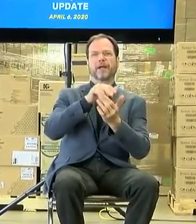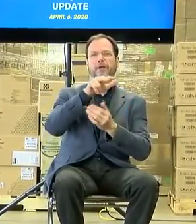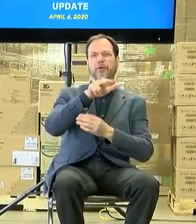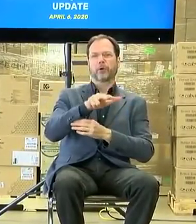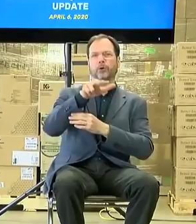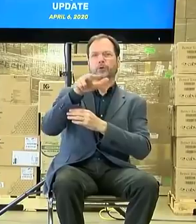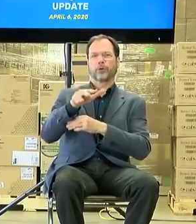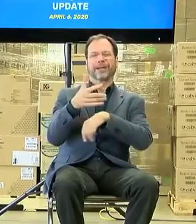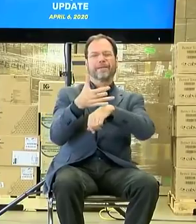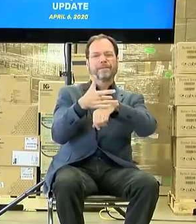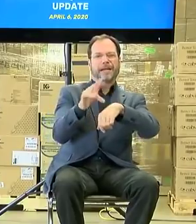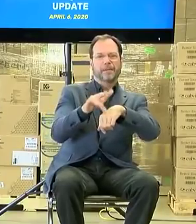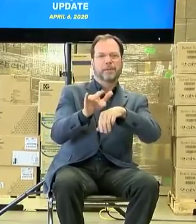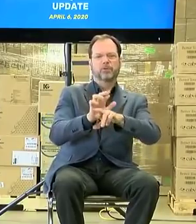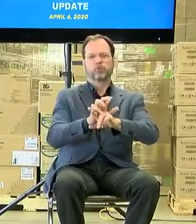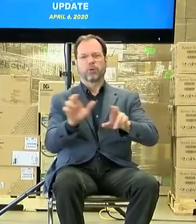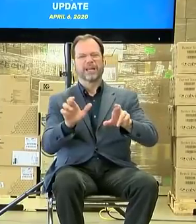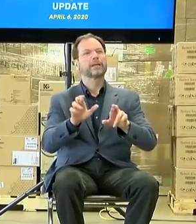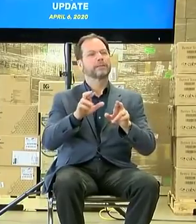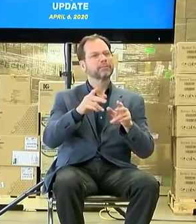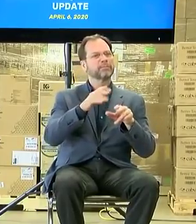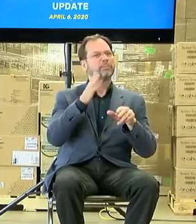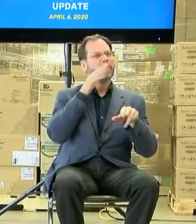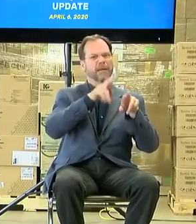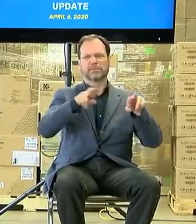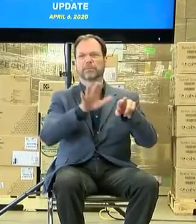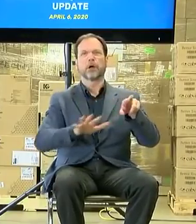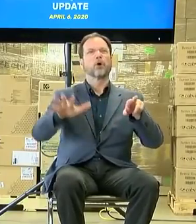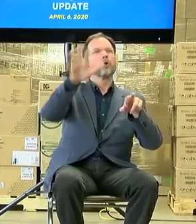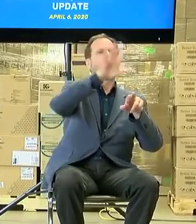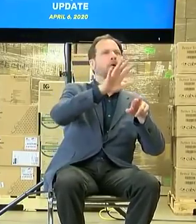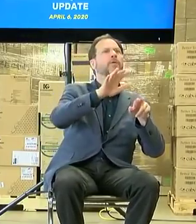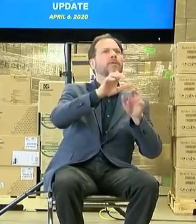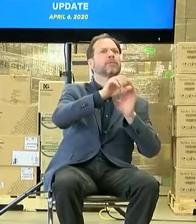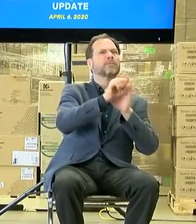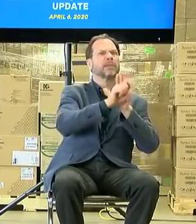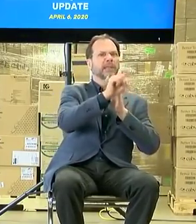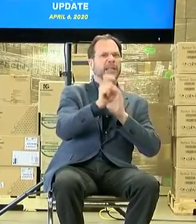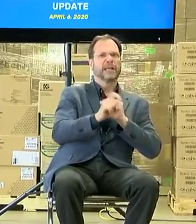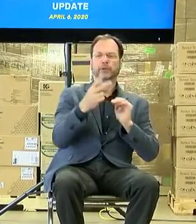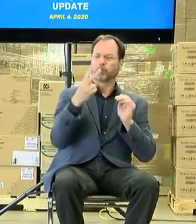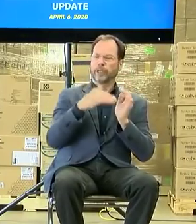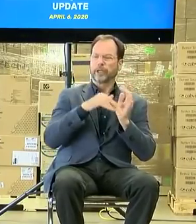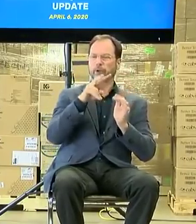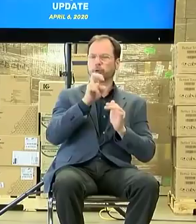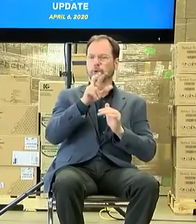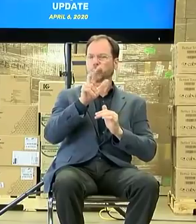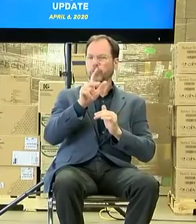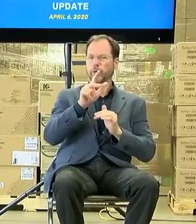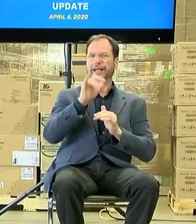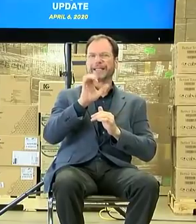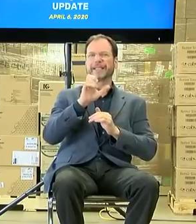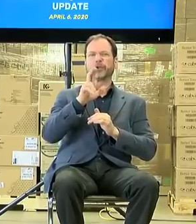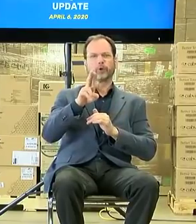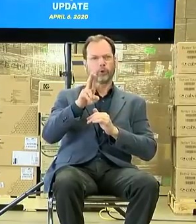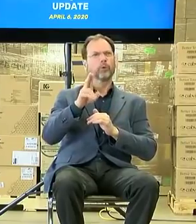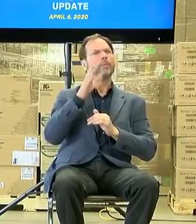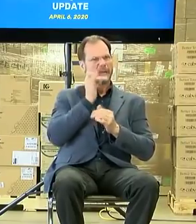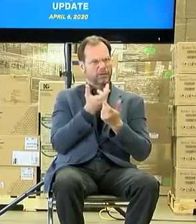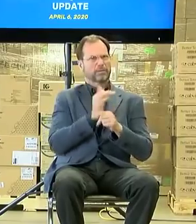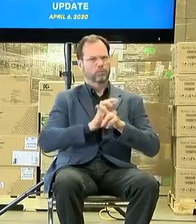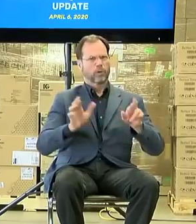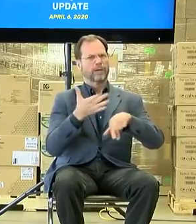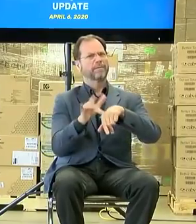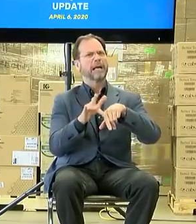21,033 available beds statewide, including 2,223 IC unit beds that are